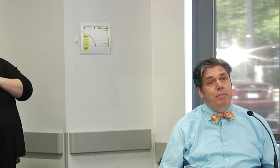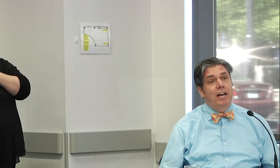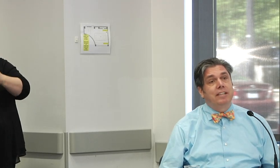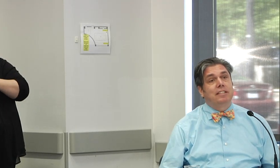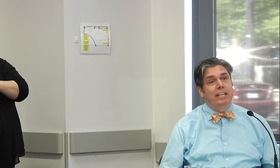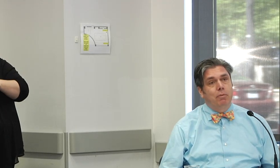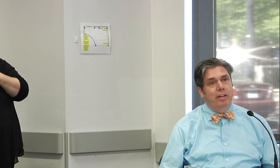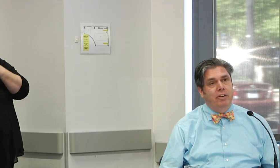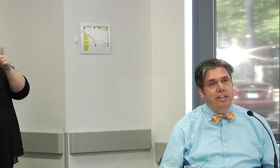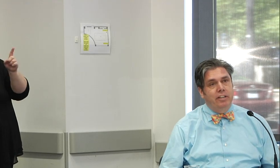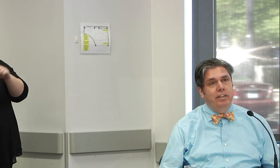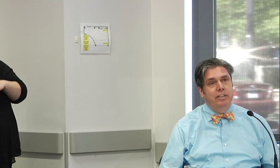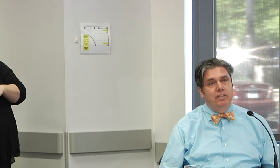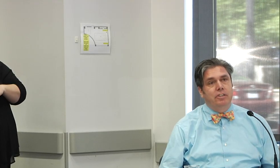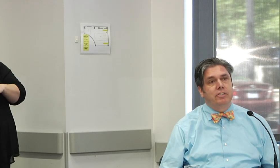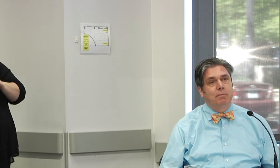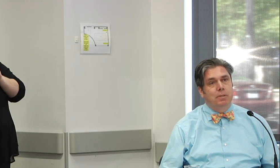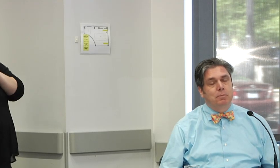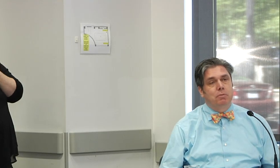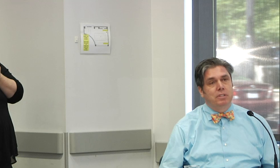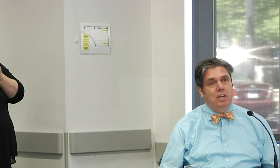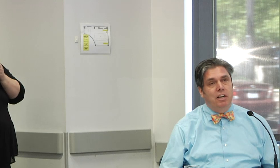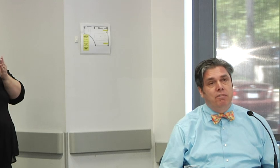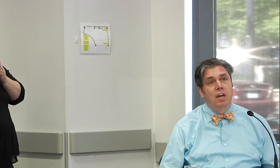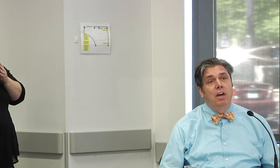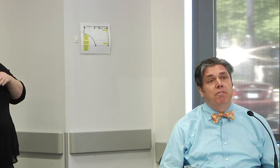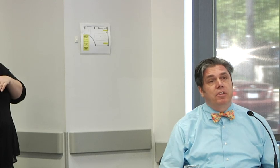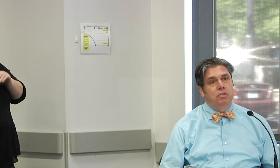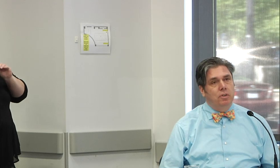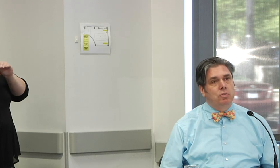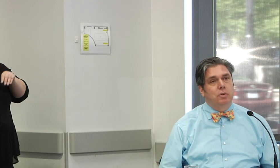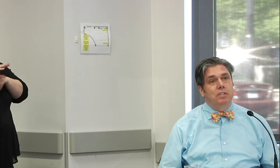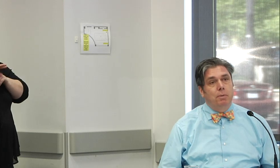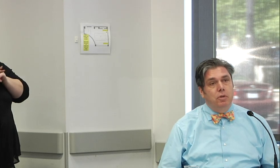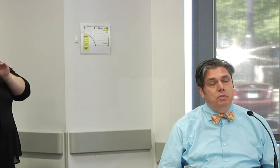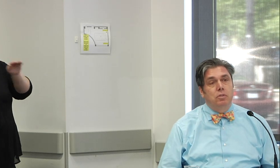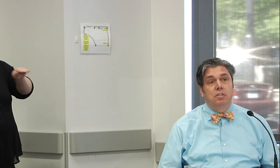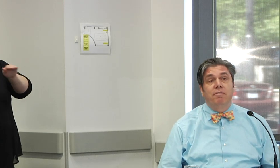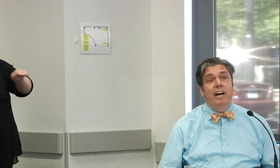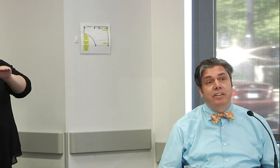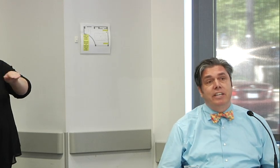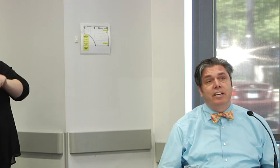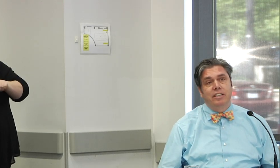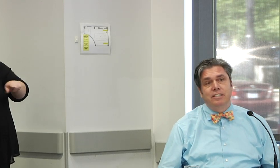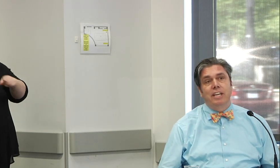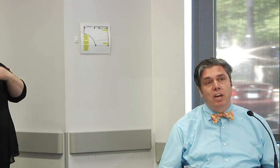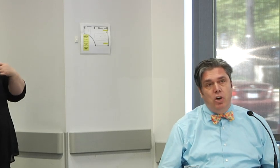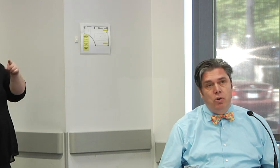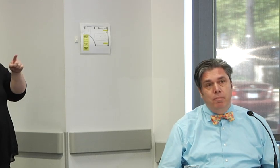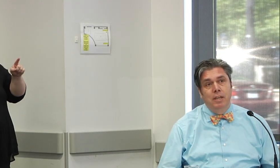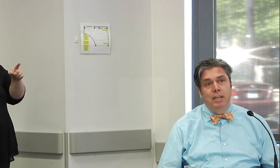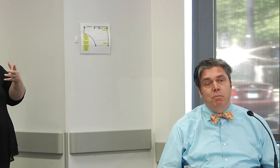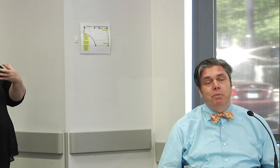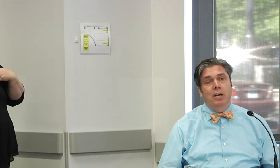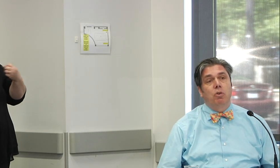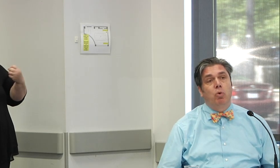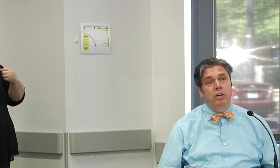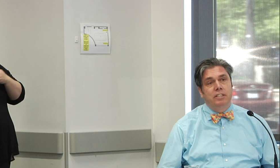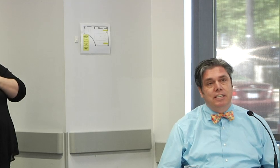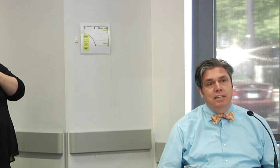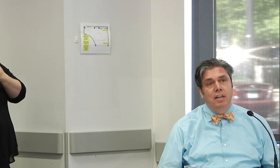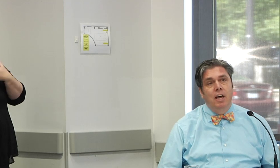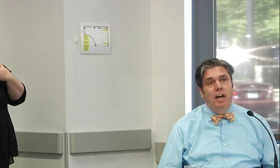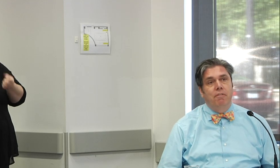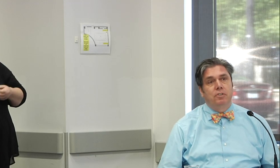and isolate while they're ill until their symptoms resolve. For those folks who are exposed, to voluntarily stay home in what we call